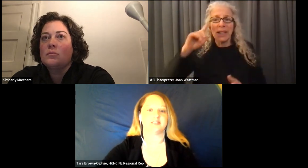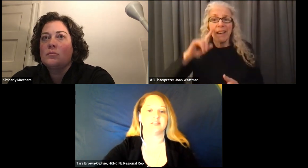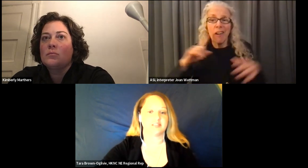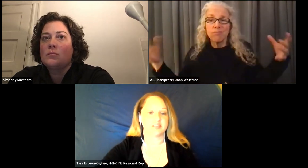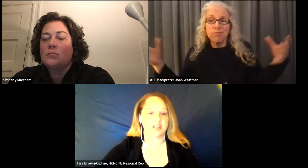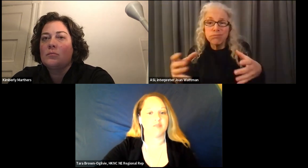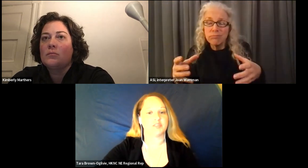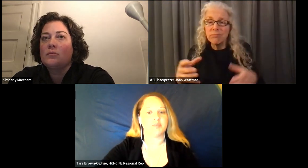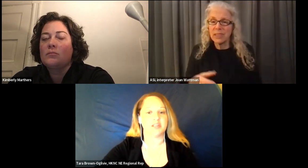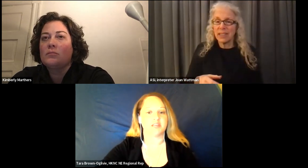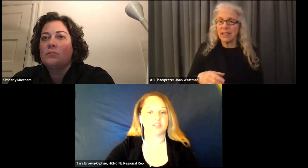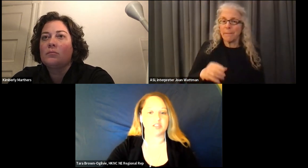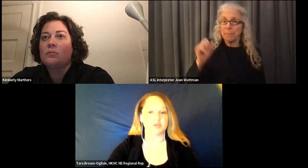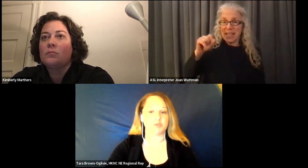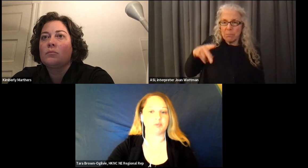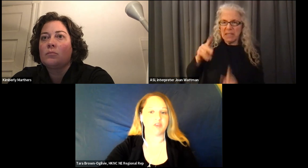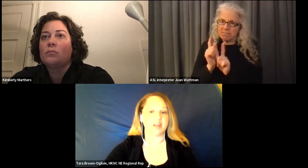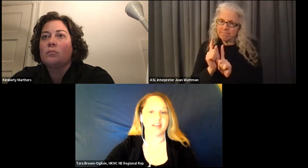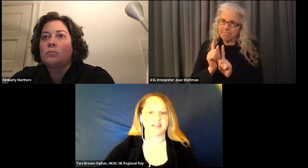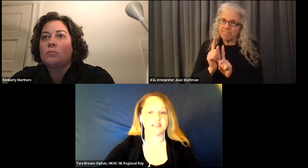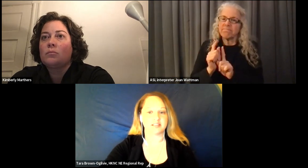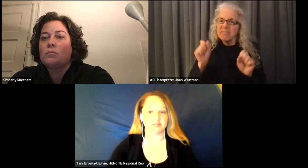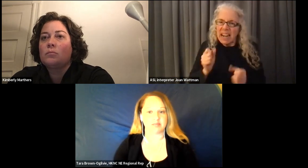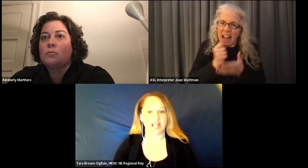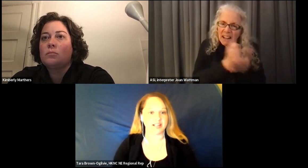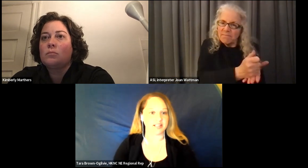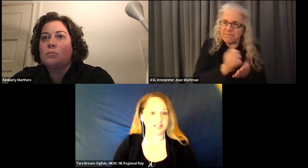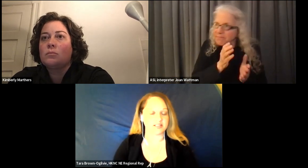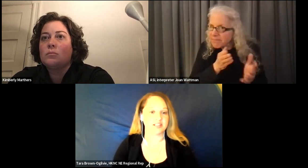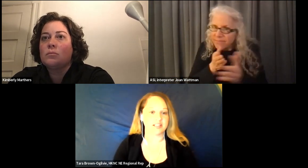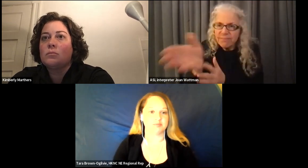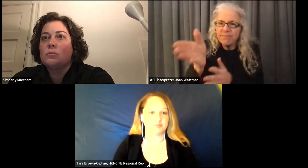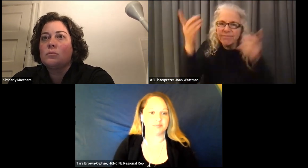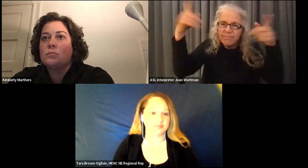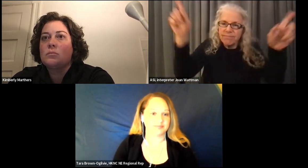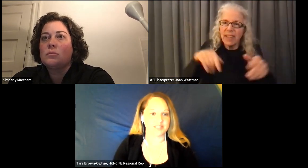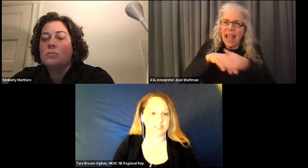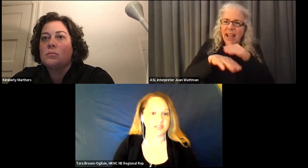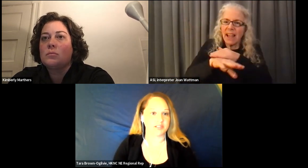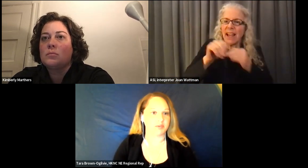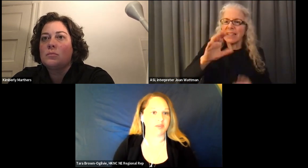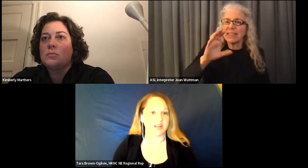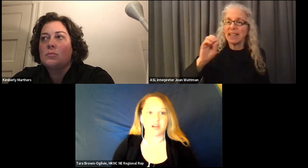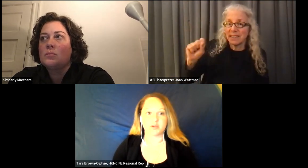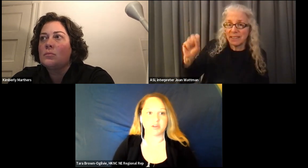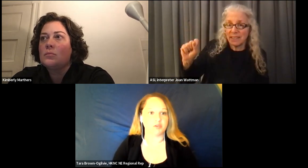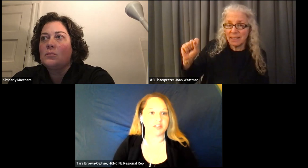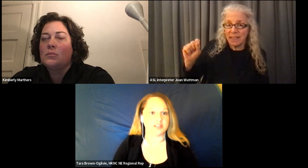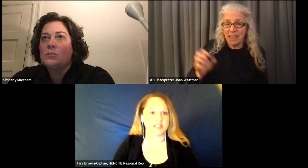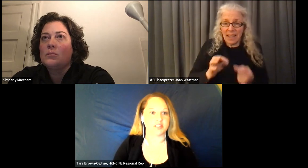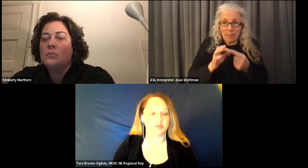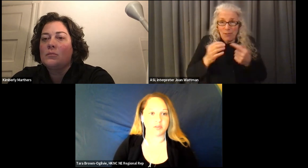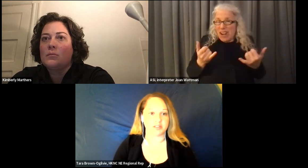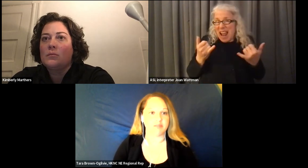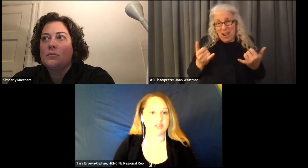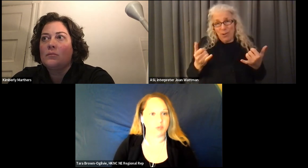events, just being able to provide that access, especially with right now during COVID,